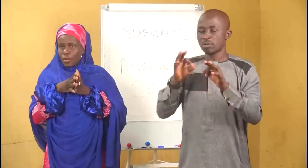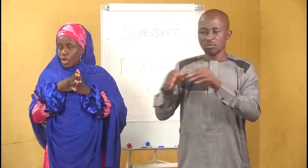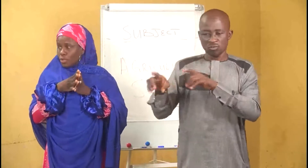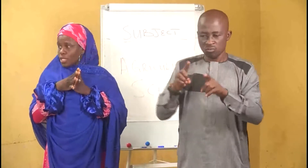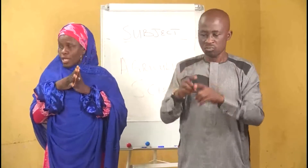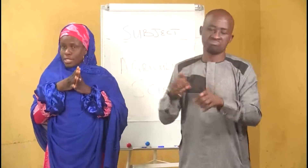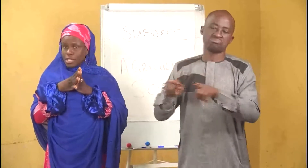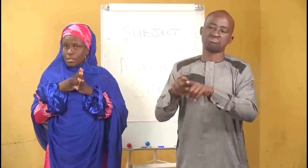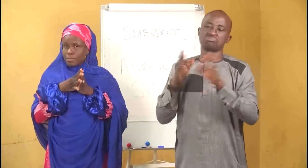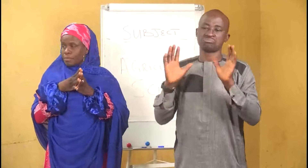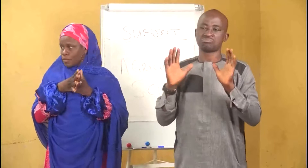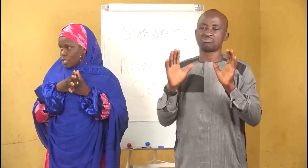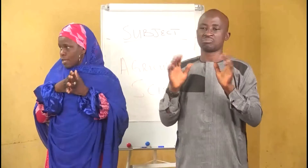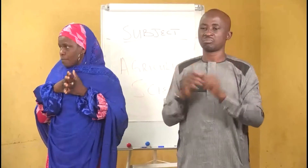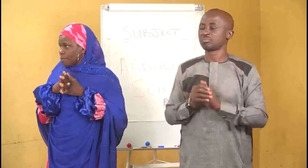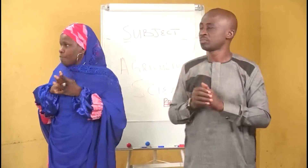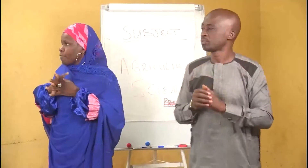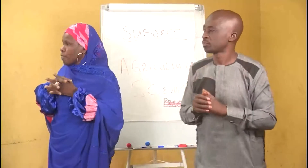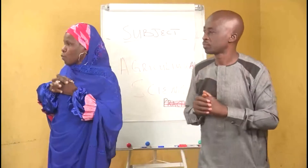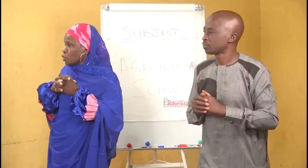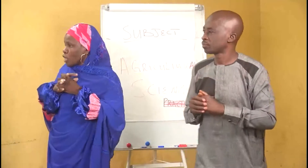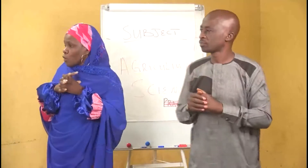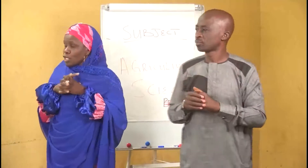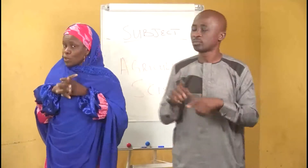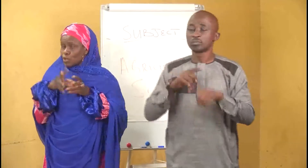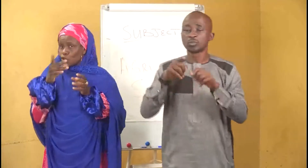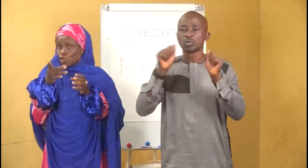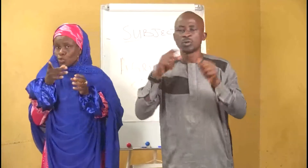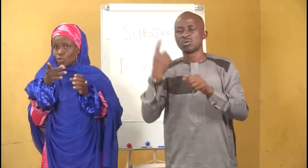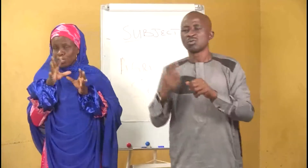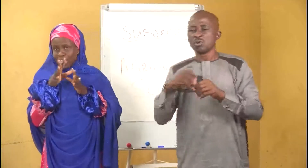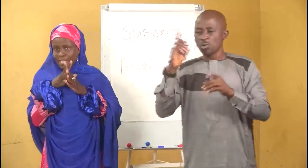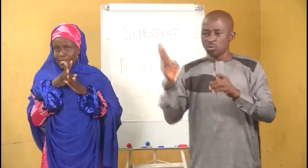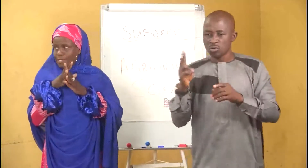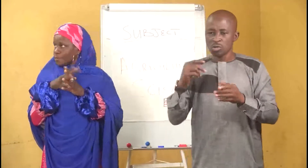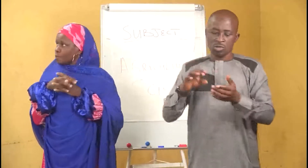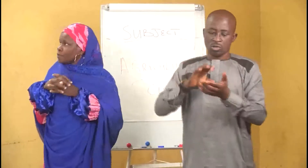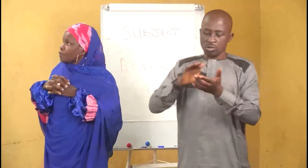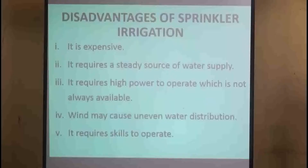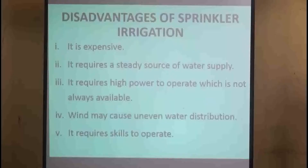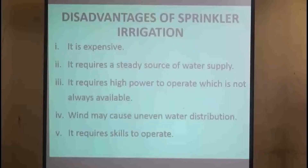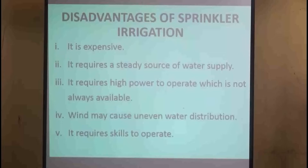your crops at the same time. But you can only use the soluble fertilizers.